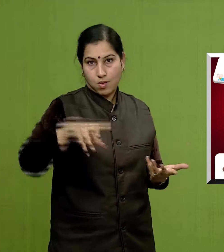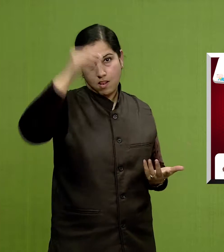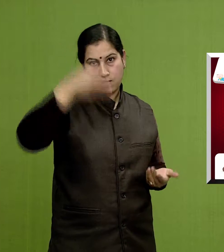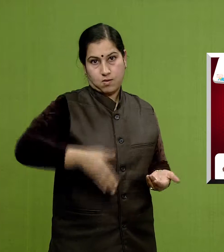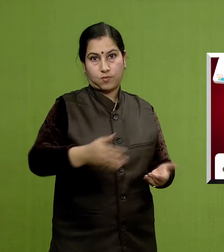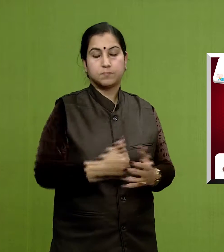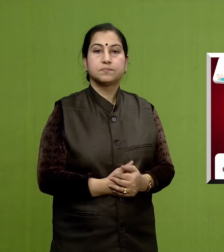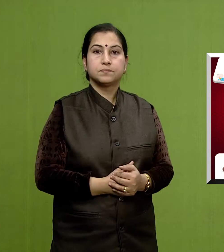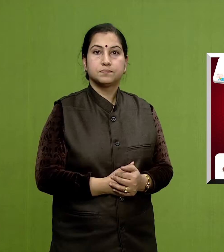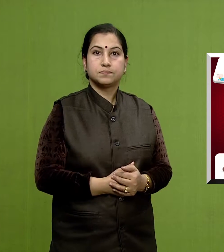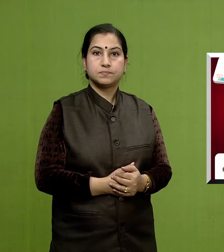Growth and development.